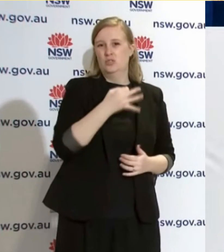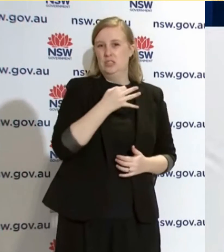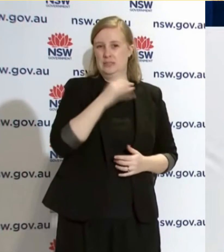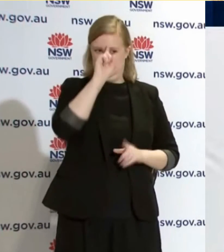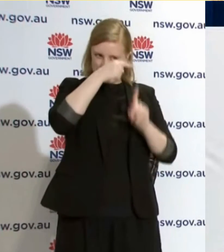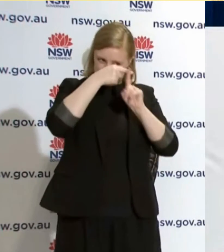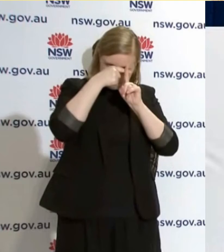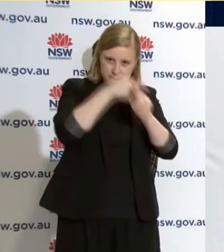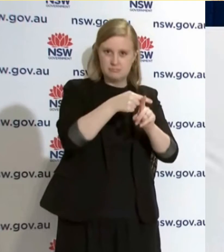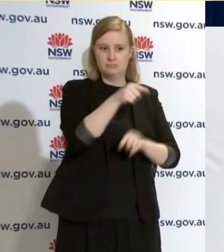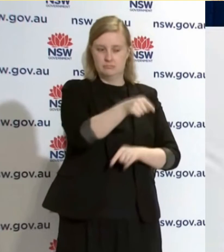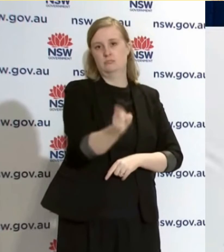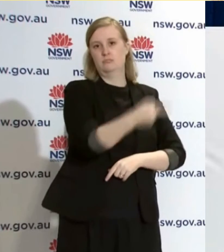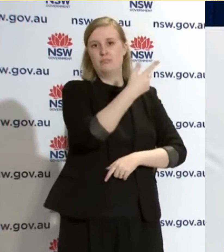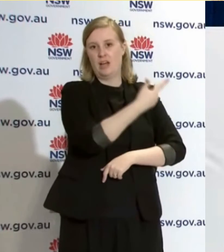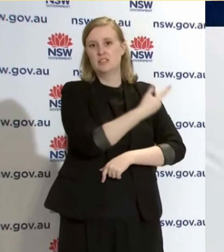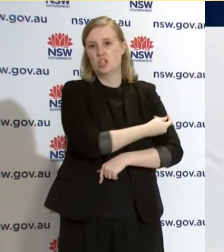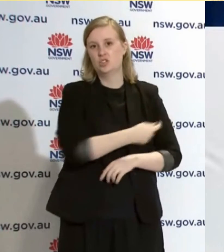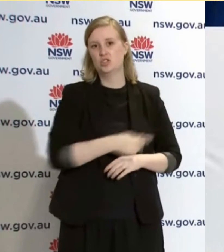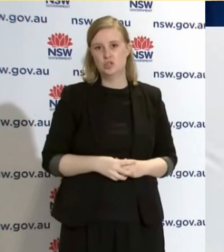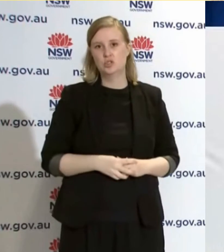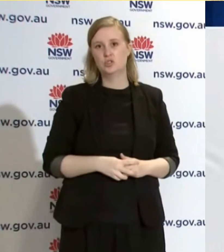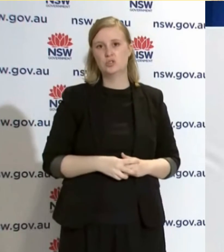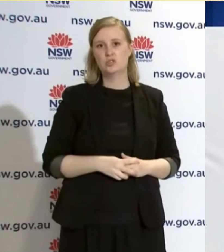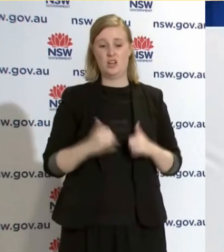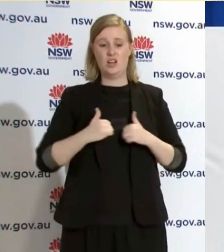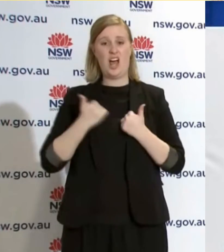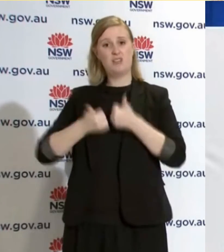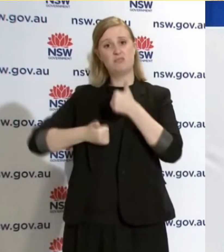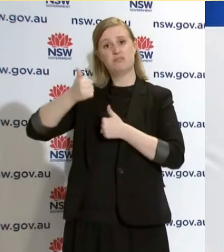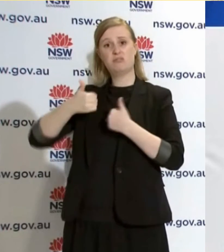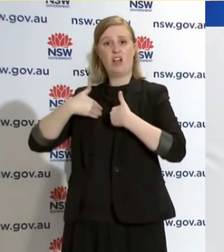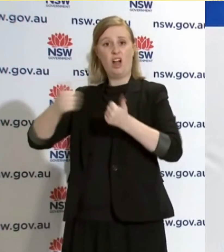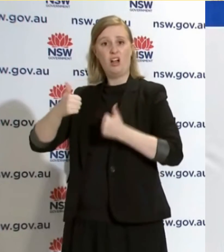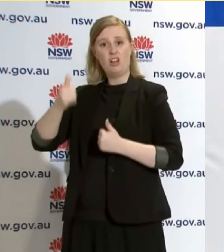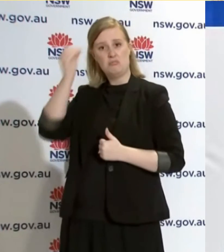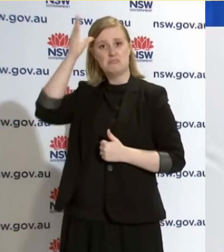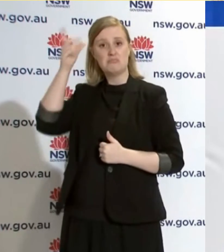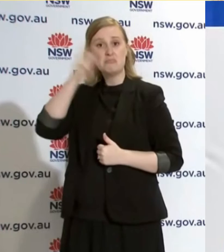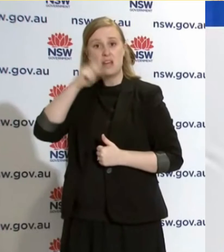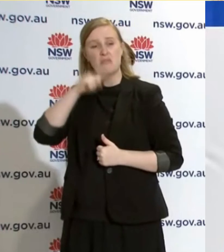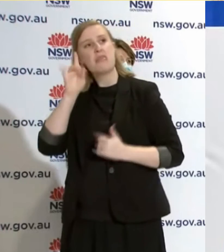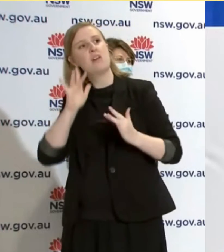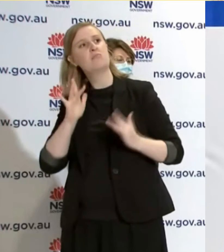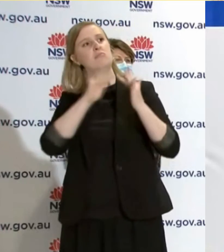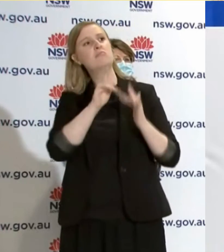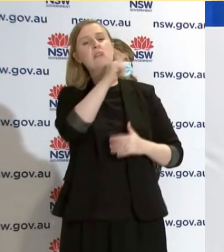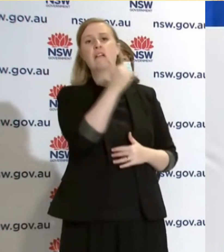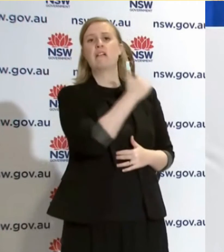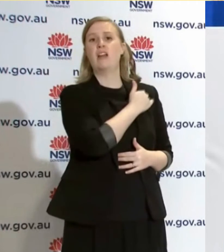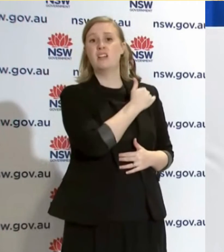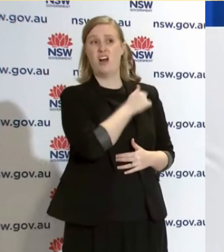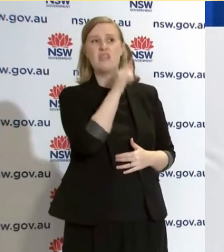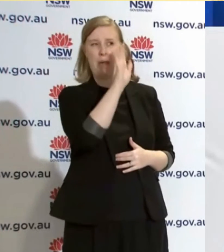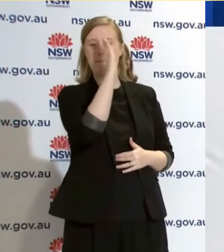very targeted approach. And our health officials have been in touch with officials in places, in provinces in Canada, for example, where they had a similar targeted